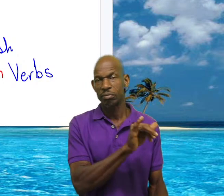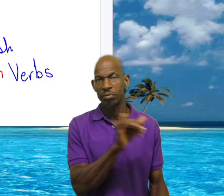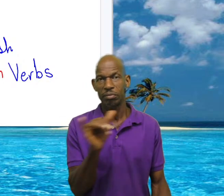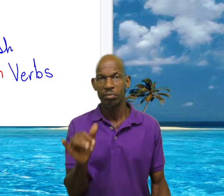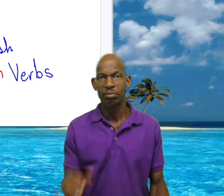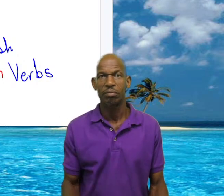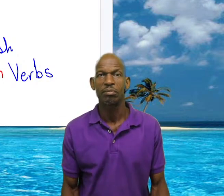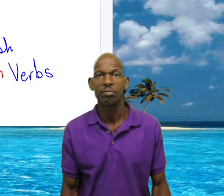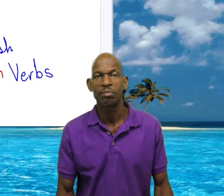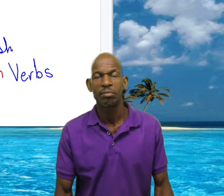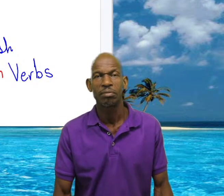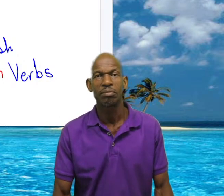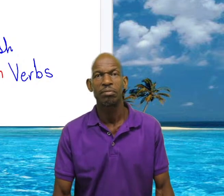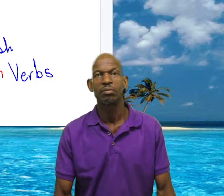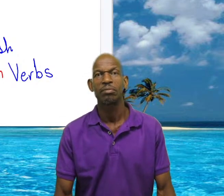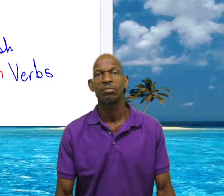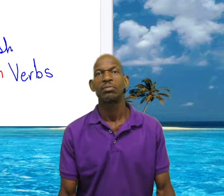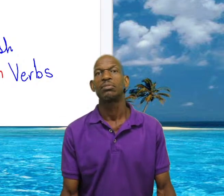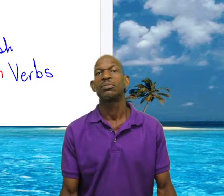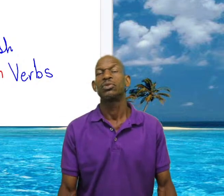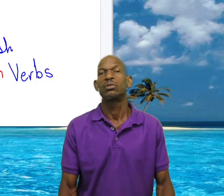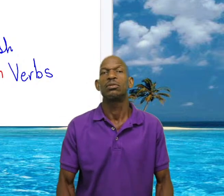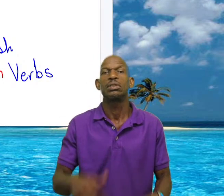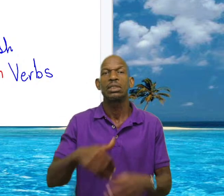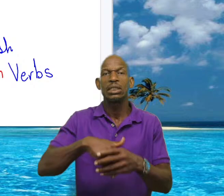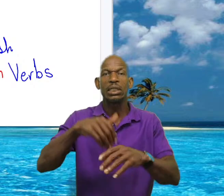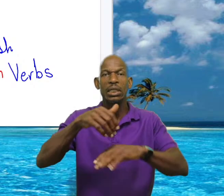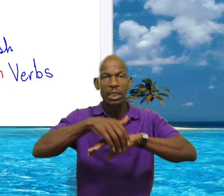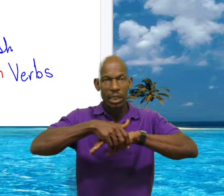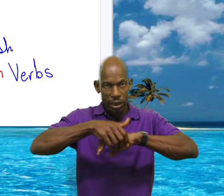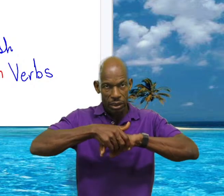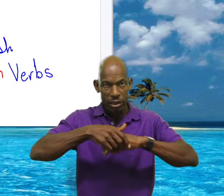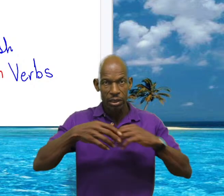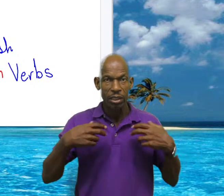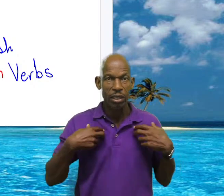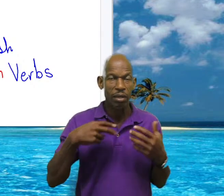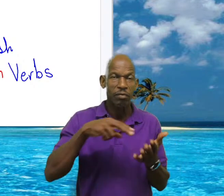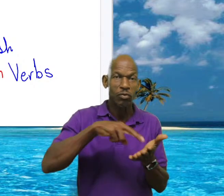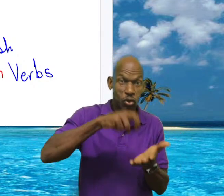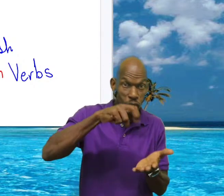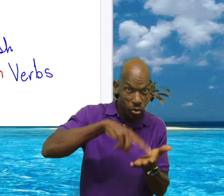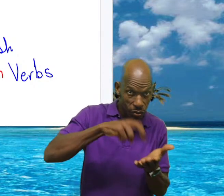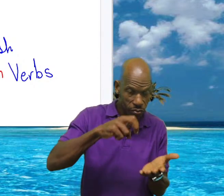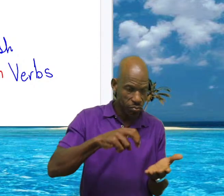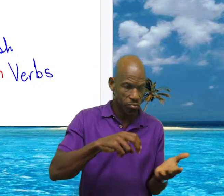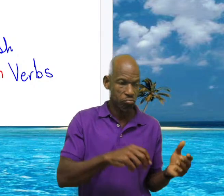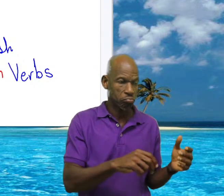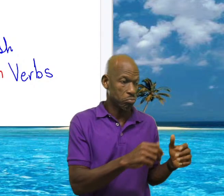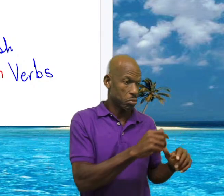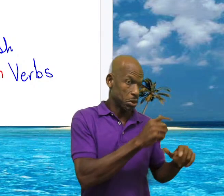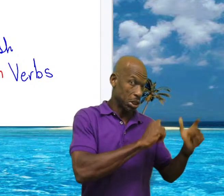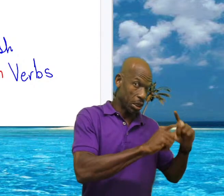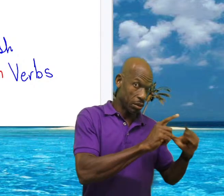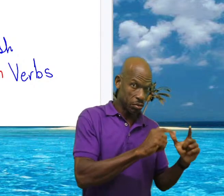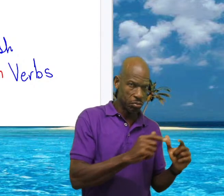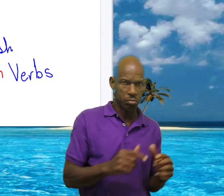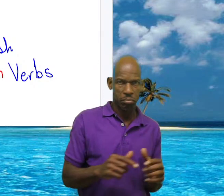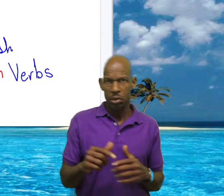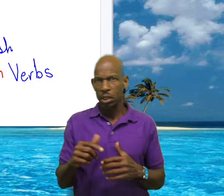Okay, so in English you will have jump, and in sign language you'll have jump. In sign language you will have a sign